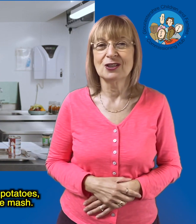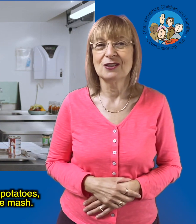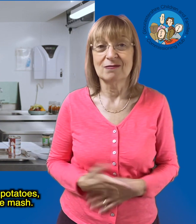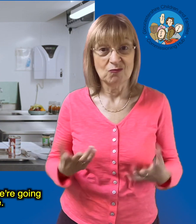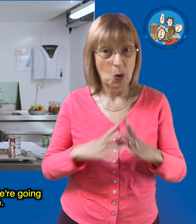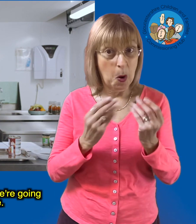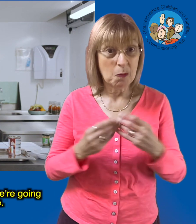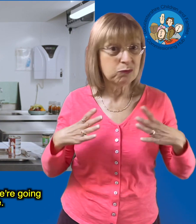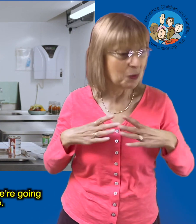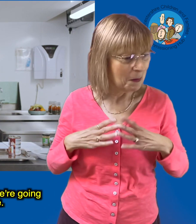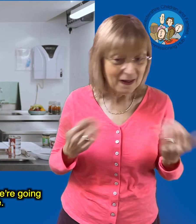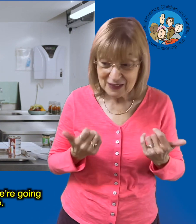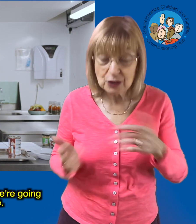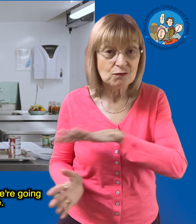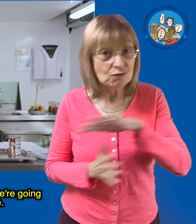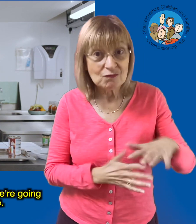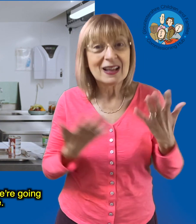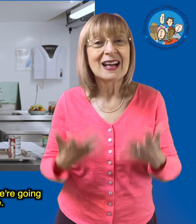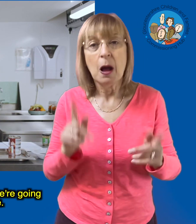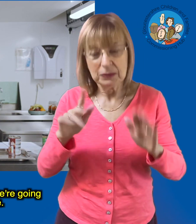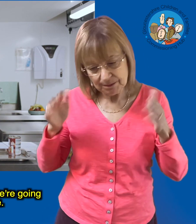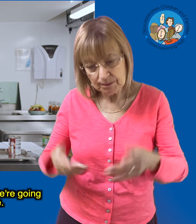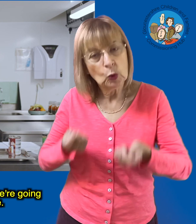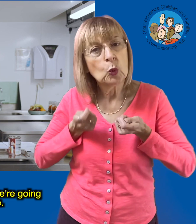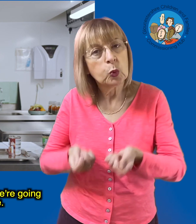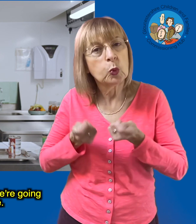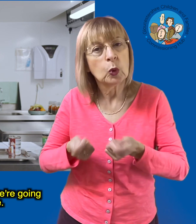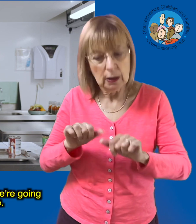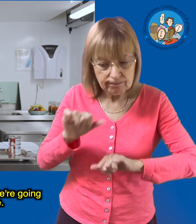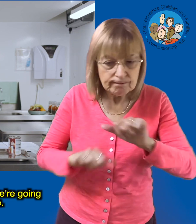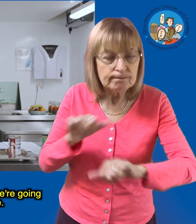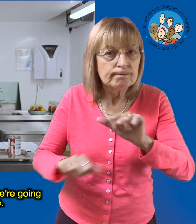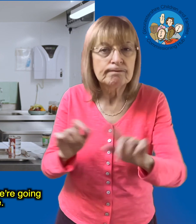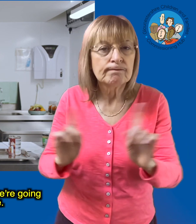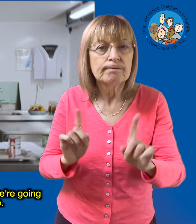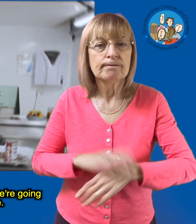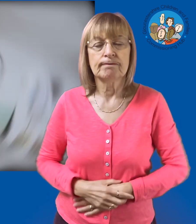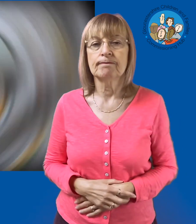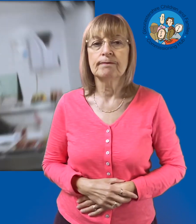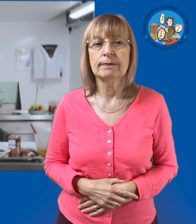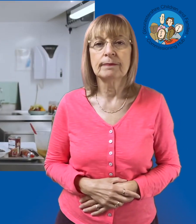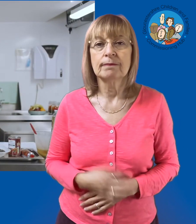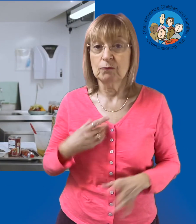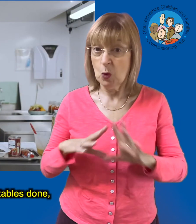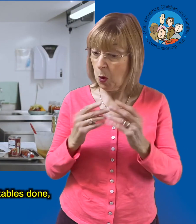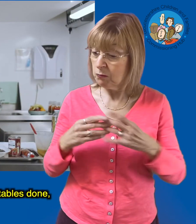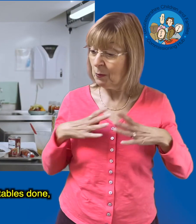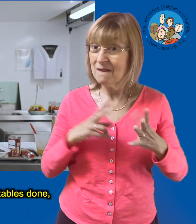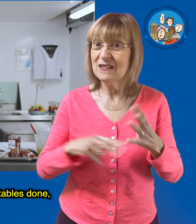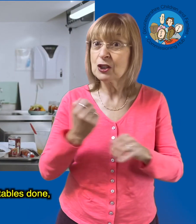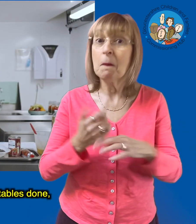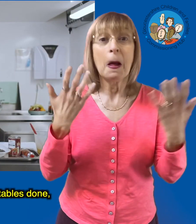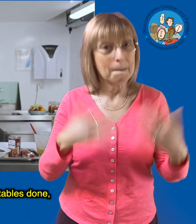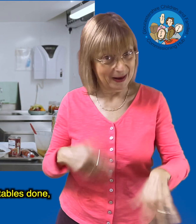mash. So that's our preparation done. So we're going to now move on to the cooking stage. So now we've